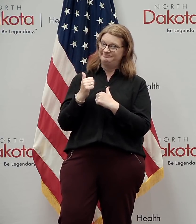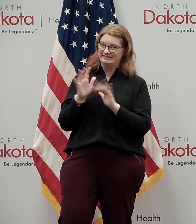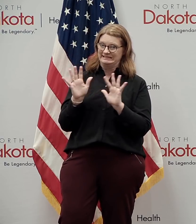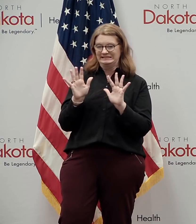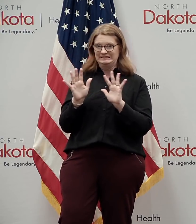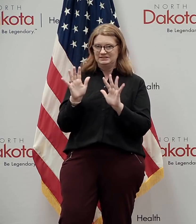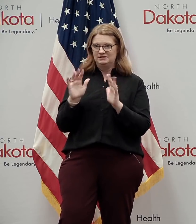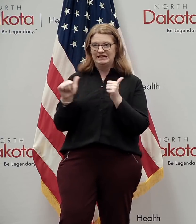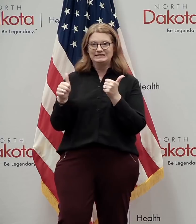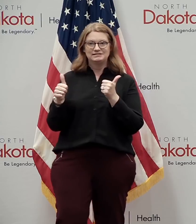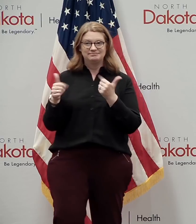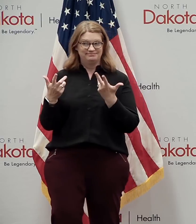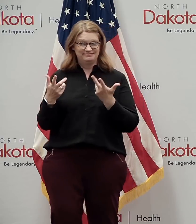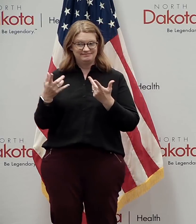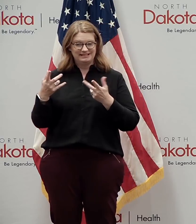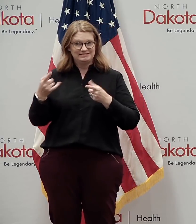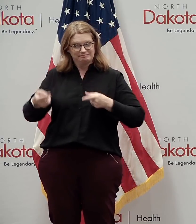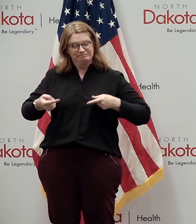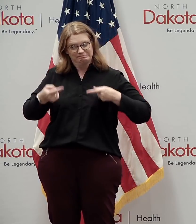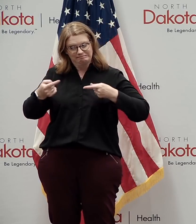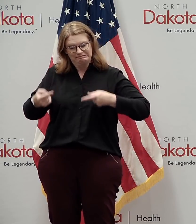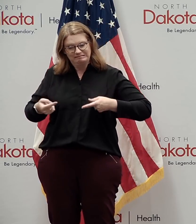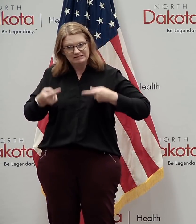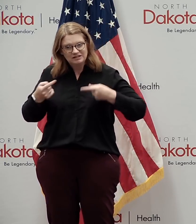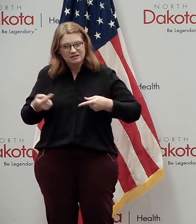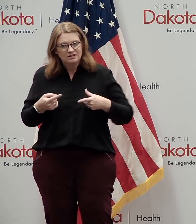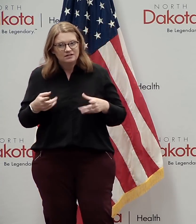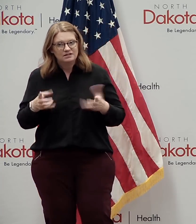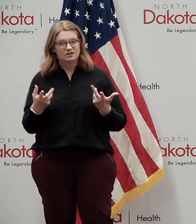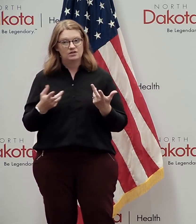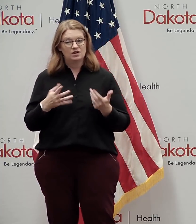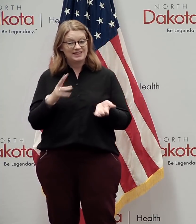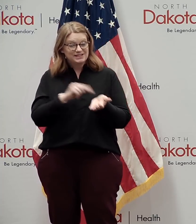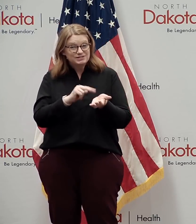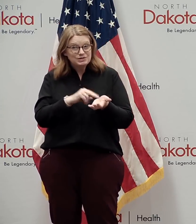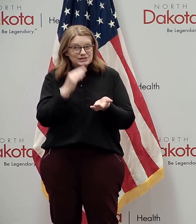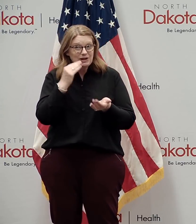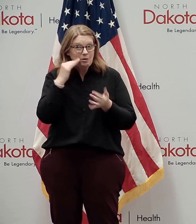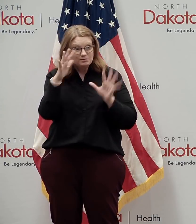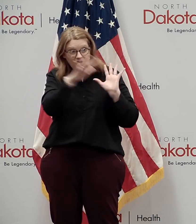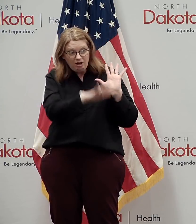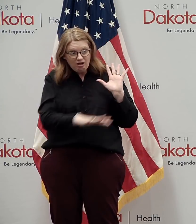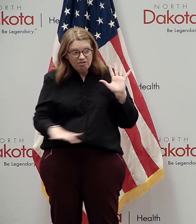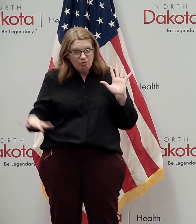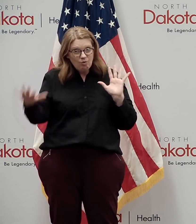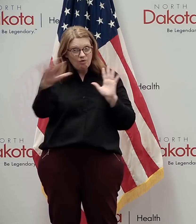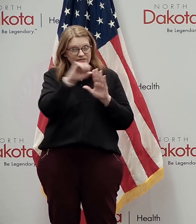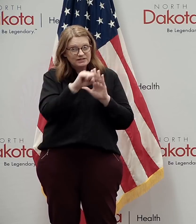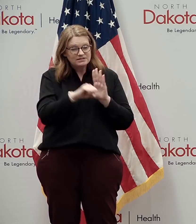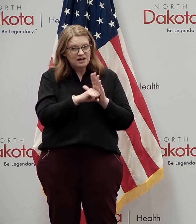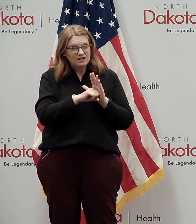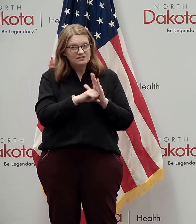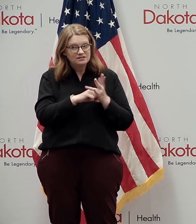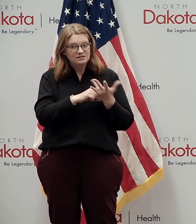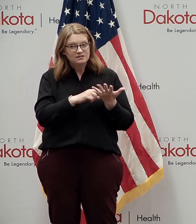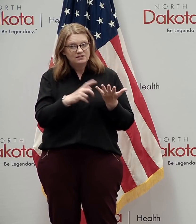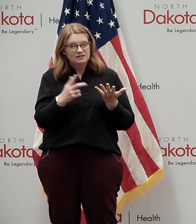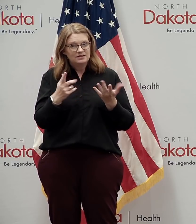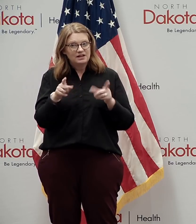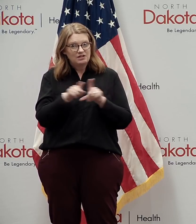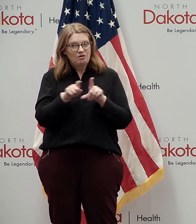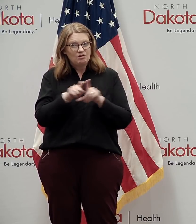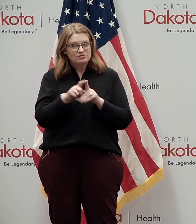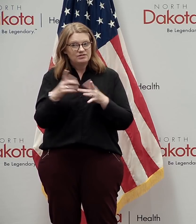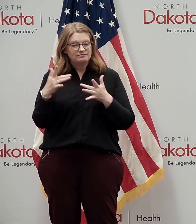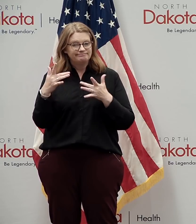also a challenge, because if you take a look, we do have long-term care distributed across the state. Long-term care also tends to be